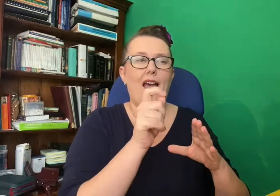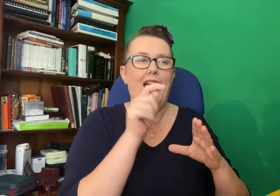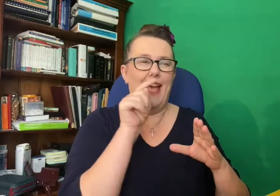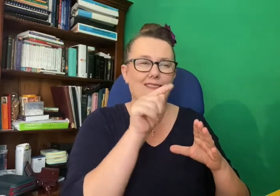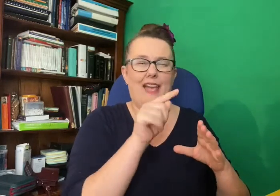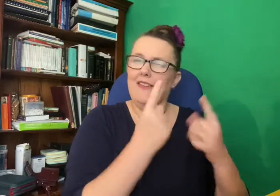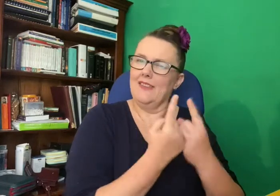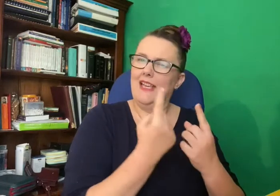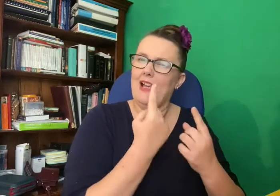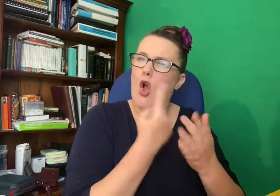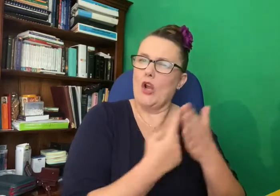So when you go to draw